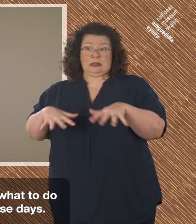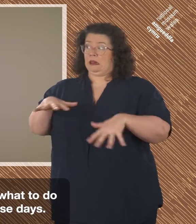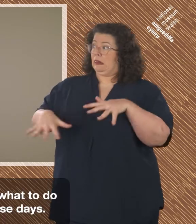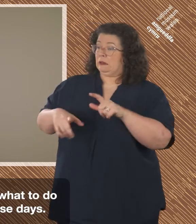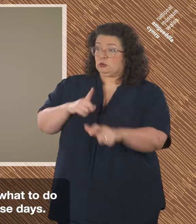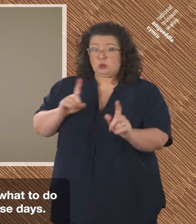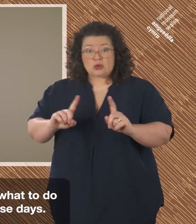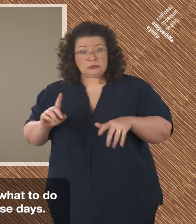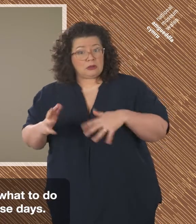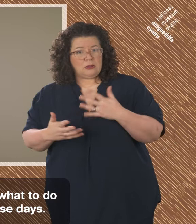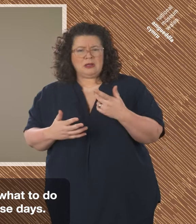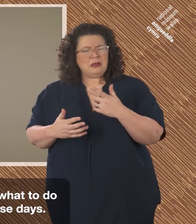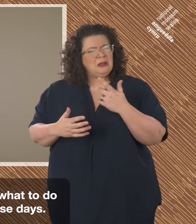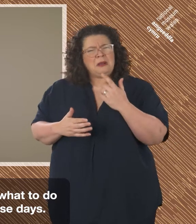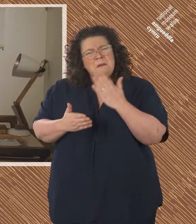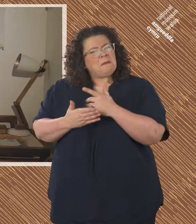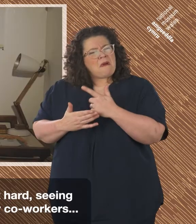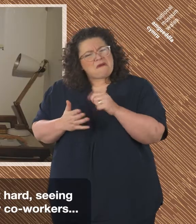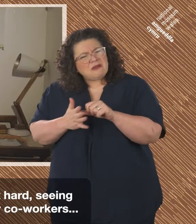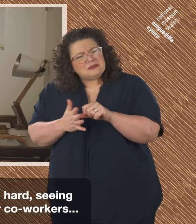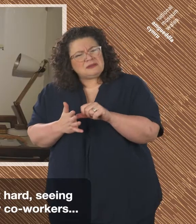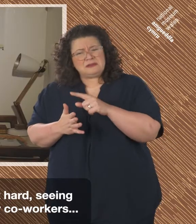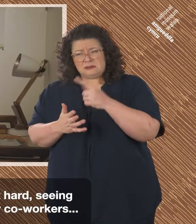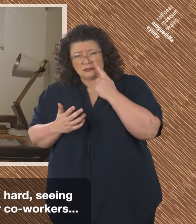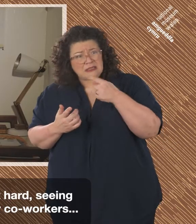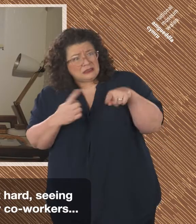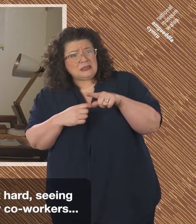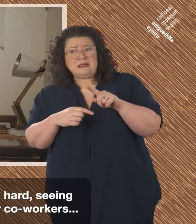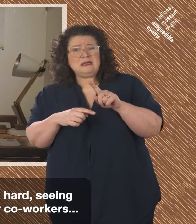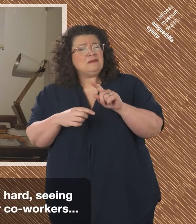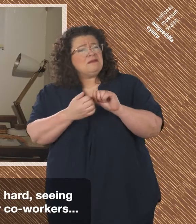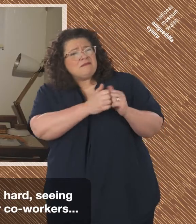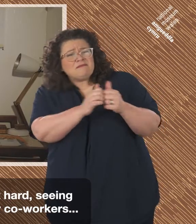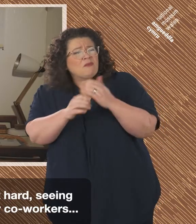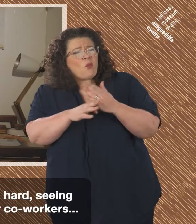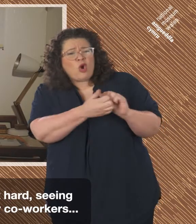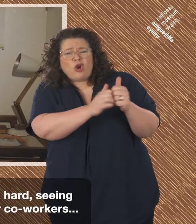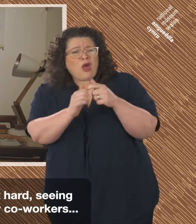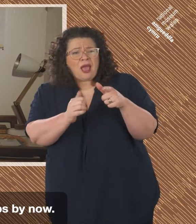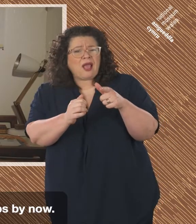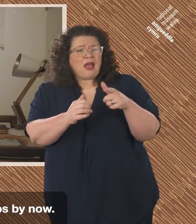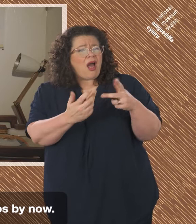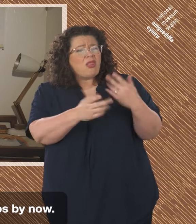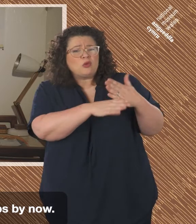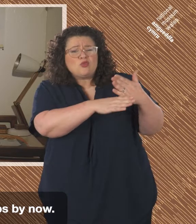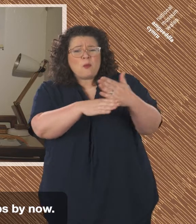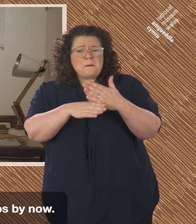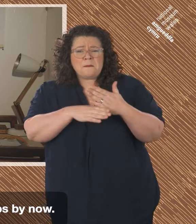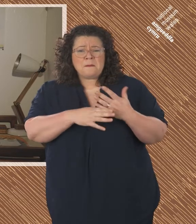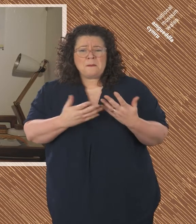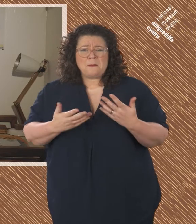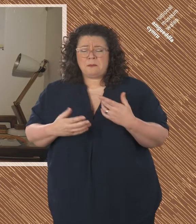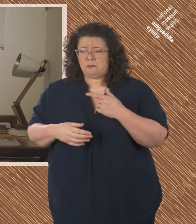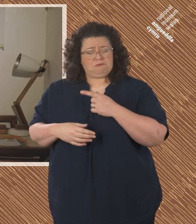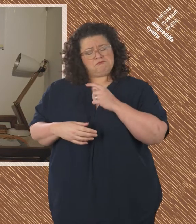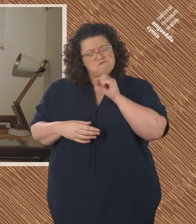He doesn't know what to do with himself these days. He must be finding it hard seeing so many of his former co-workers having found jobs by